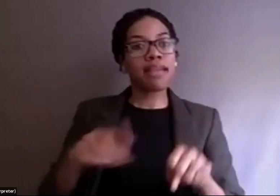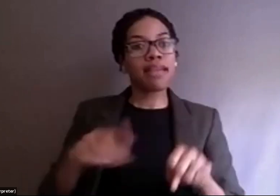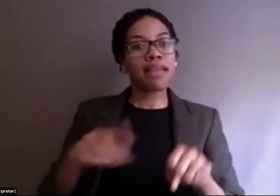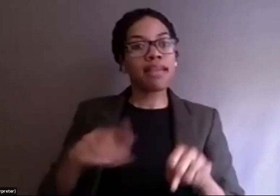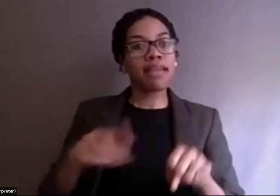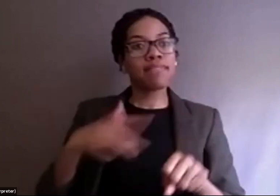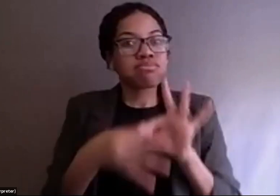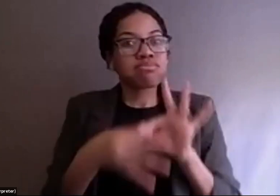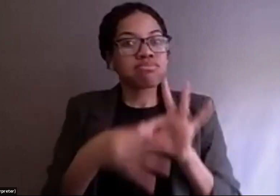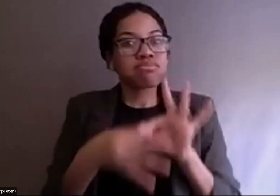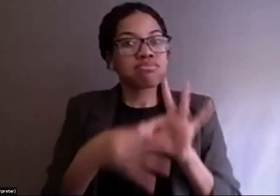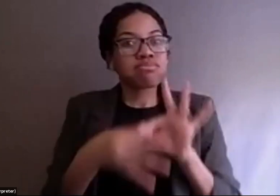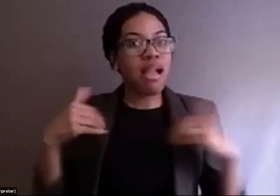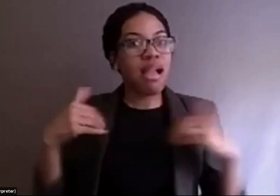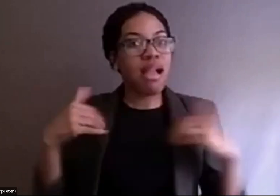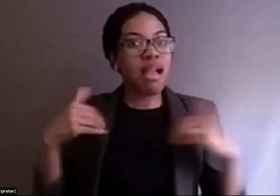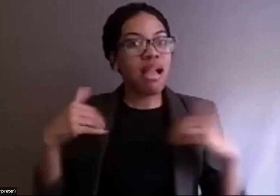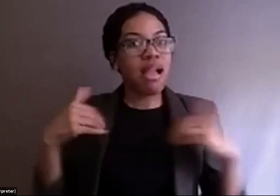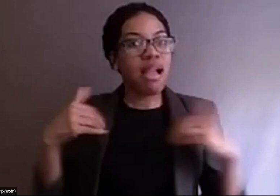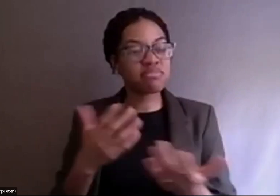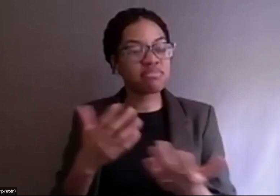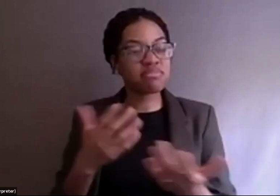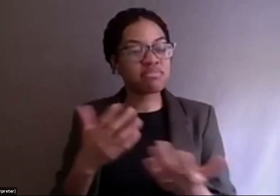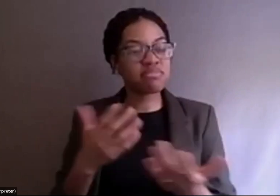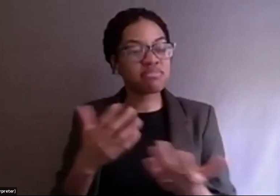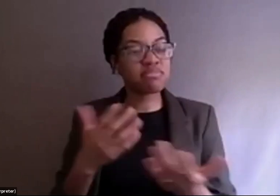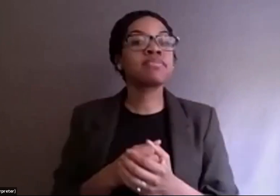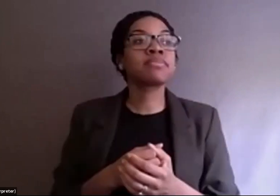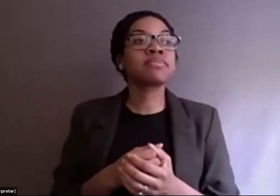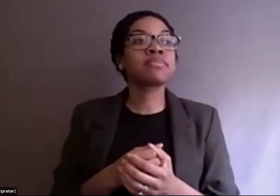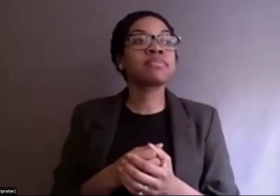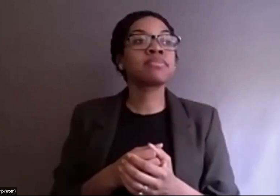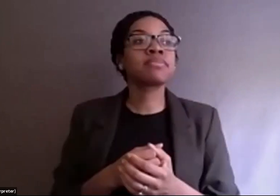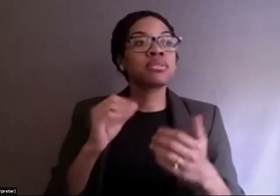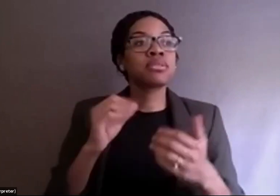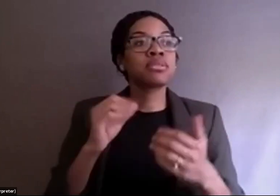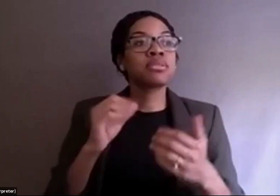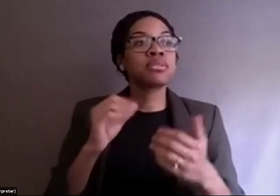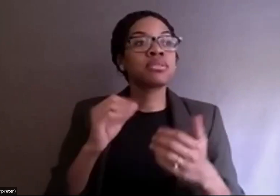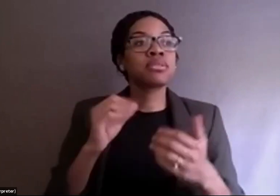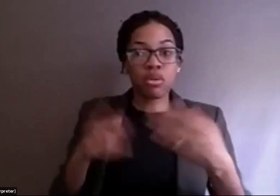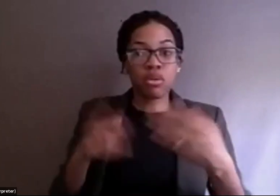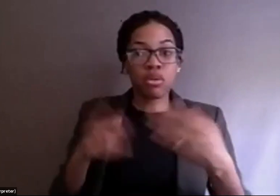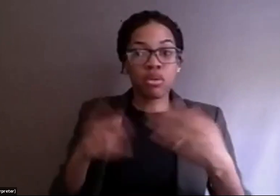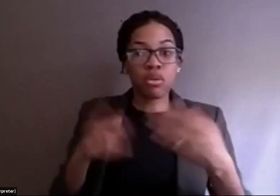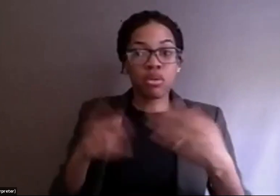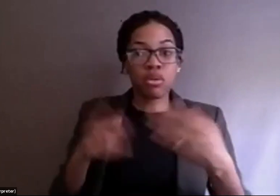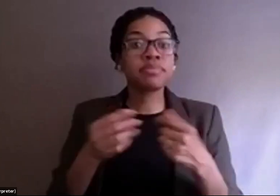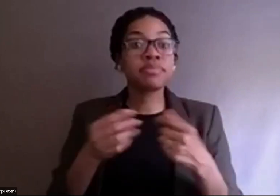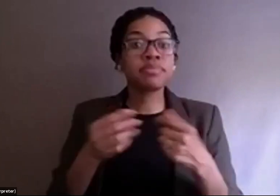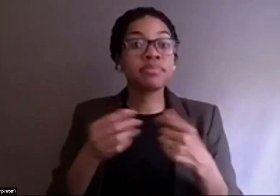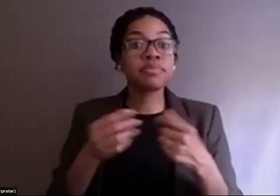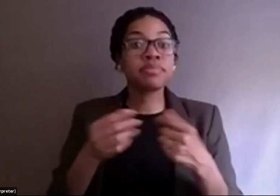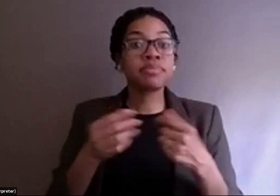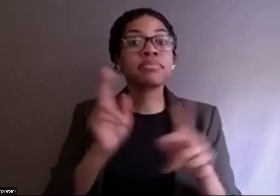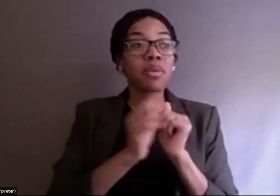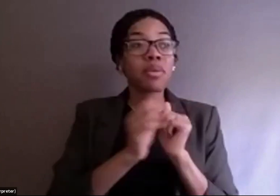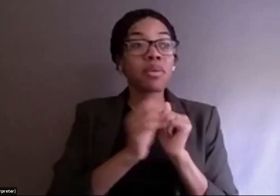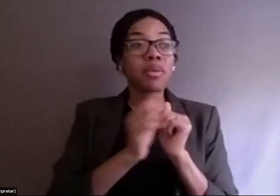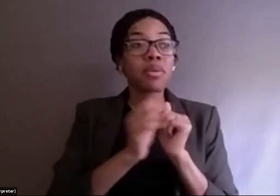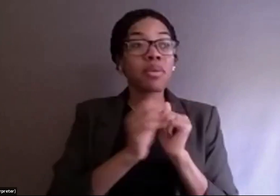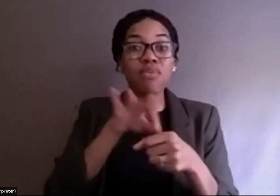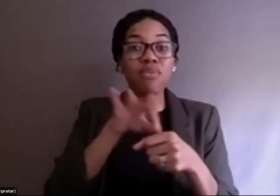of the day, what we were able to do was get people with their individual votes to act in a